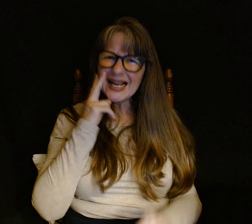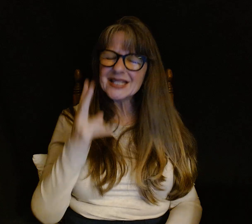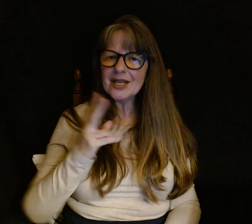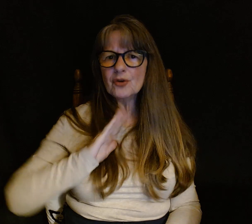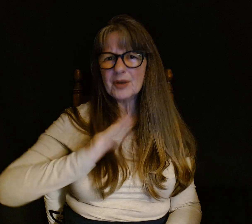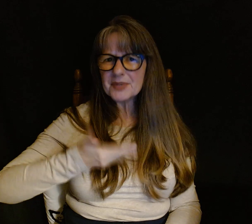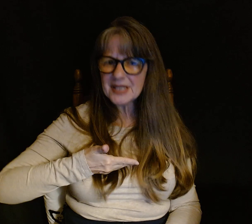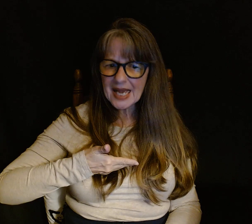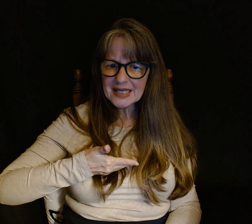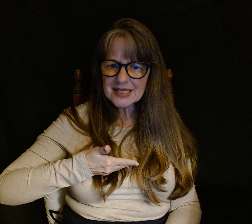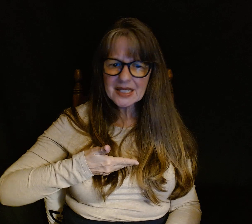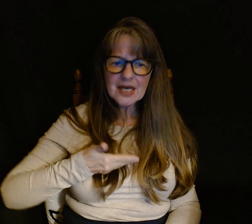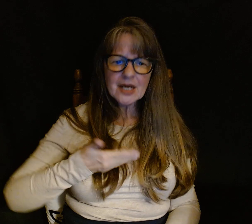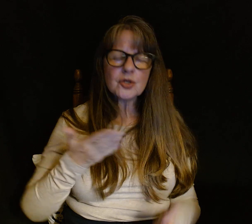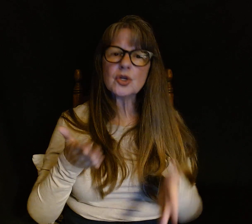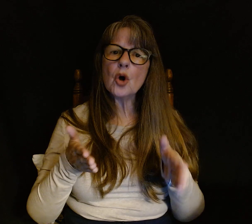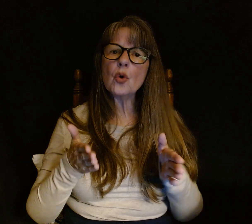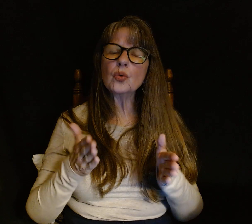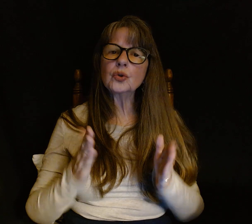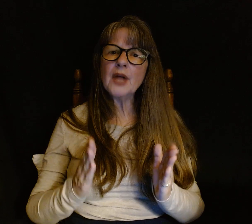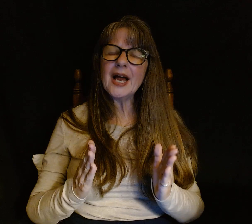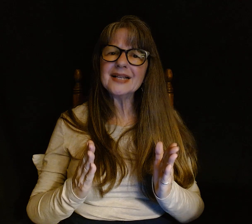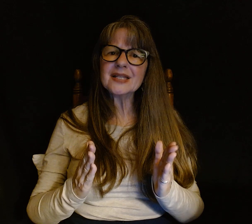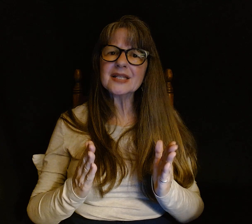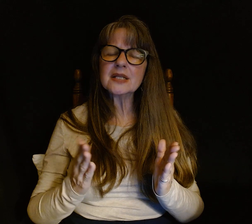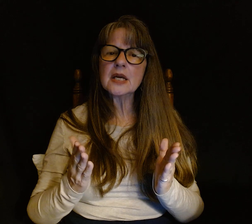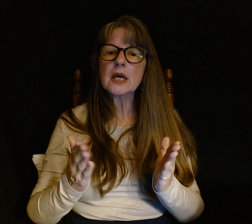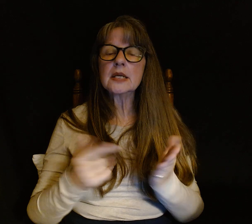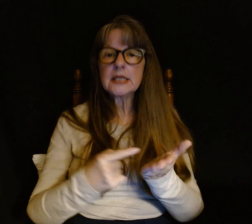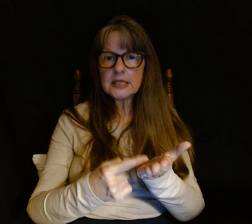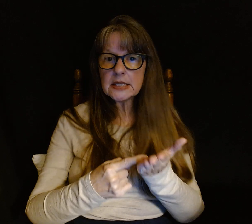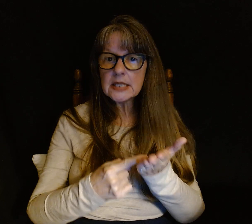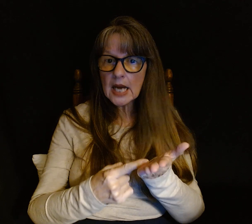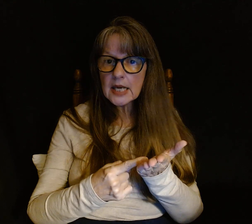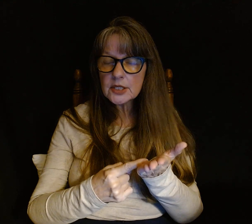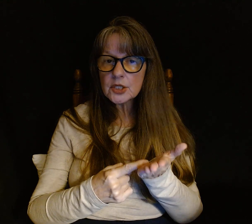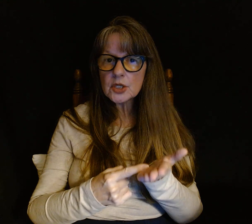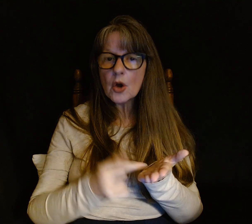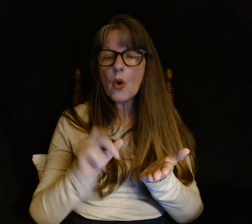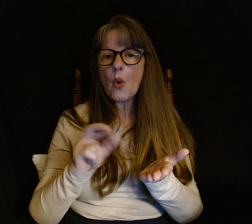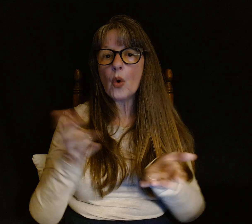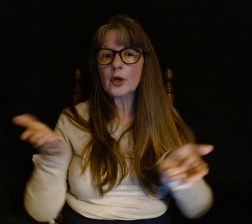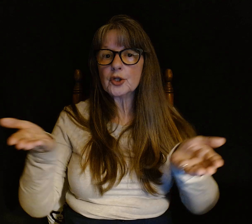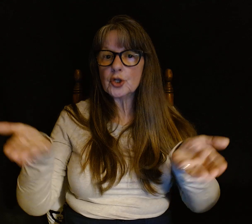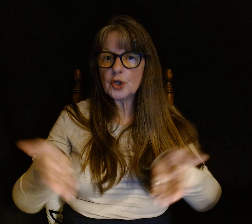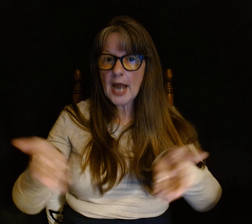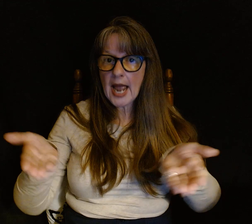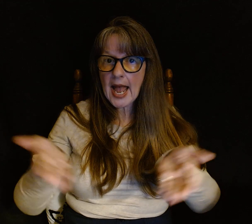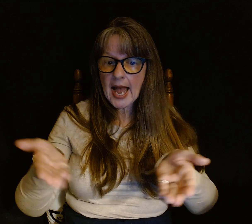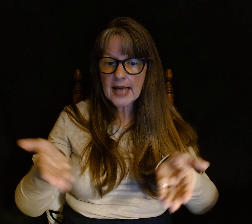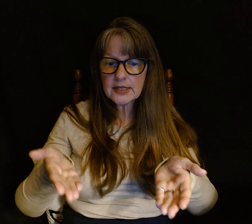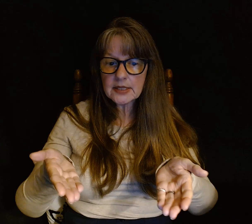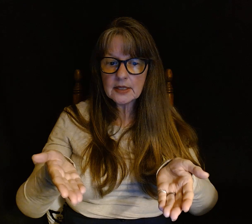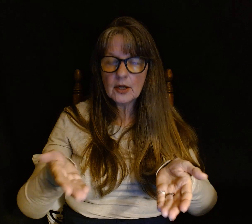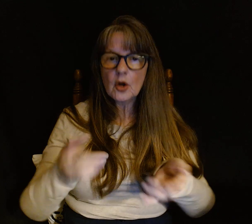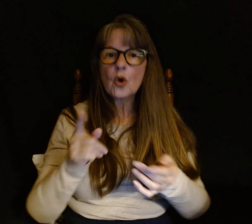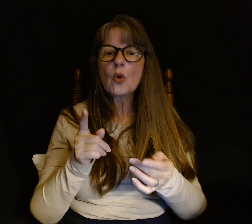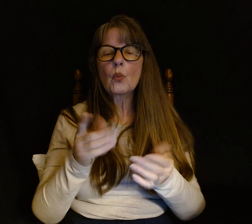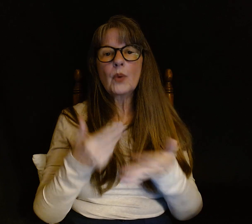you're upset, so let's discuss or chat whenever